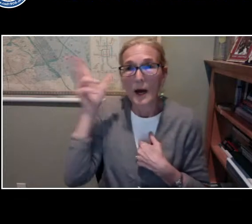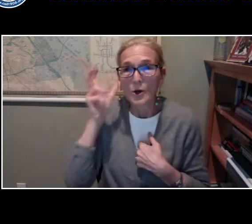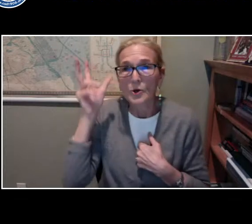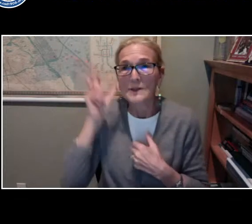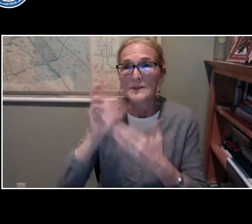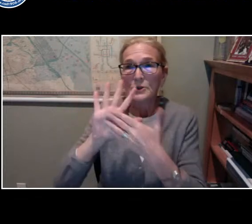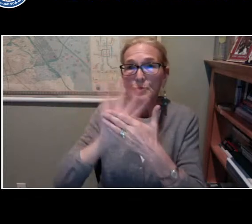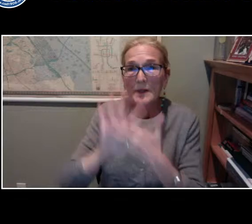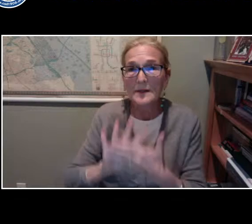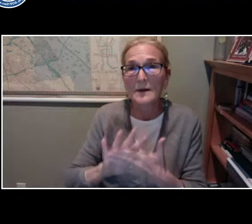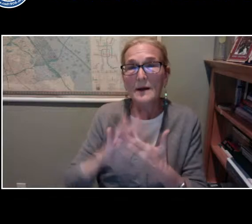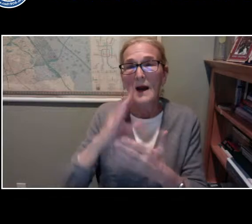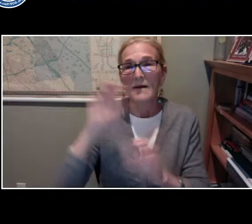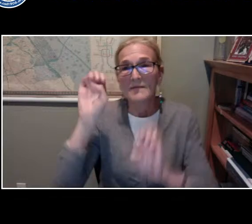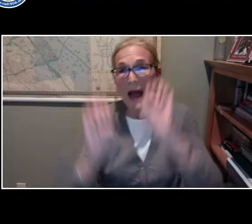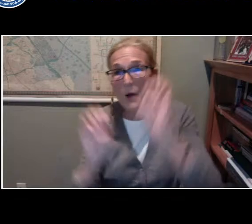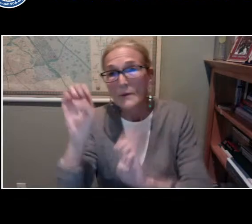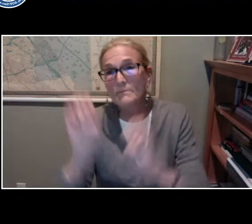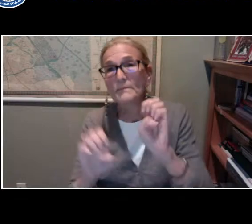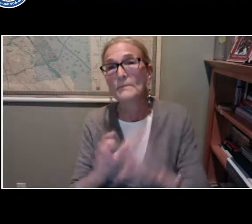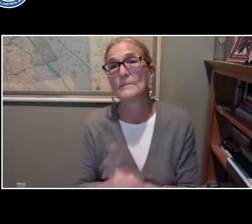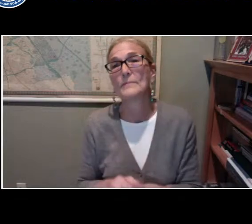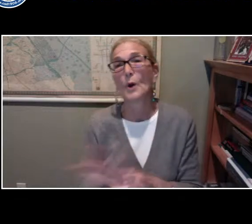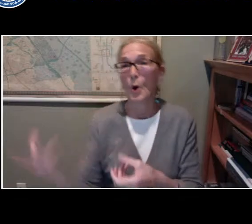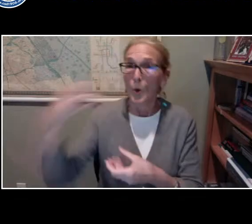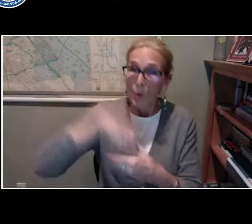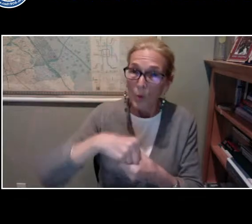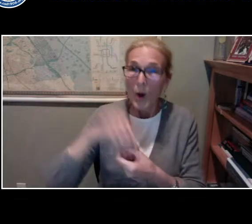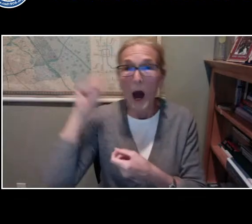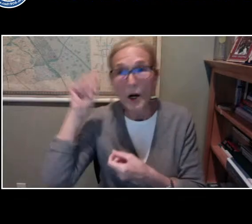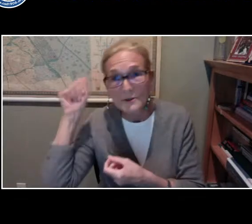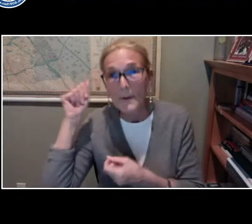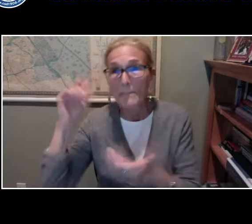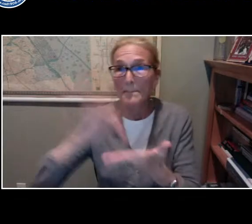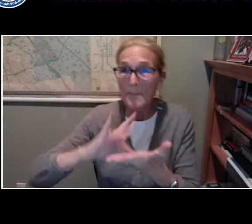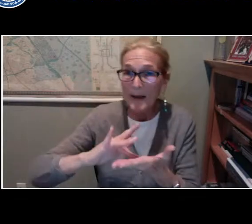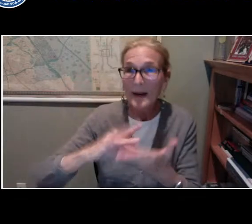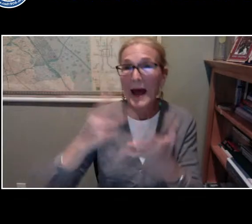infant, and young child hearing screening evaluations,